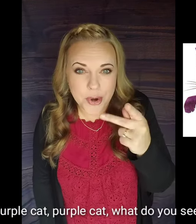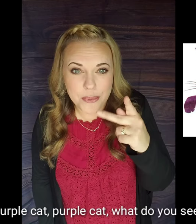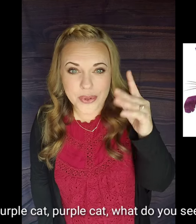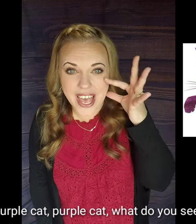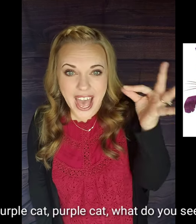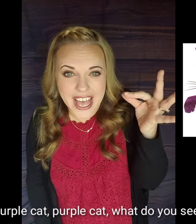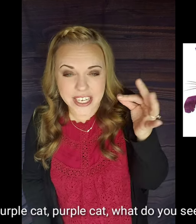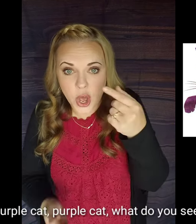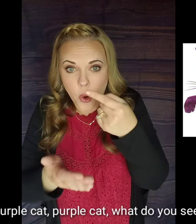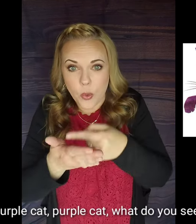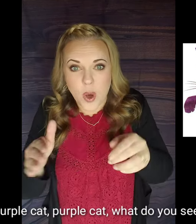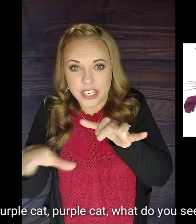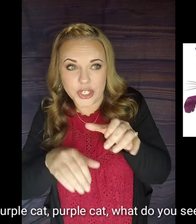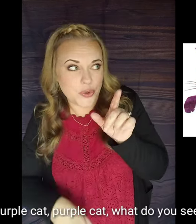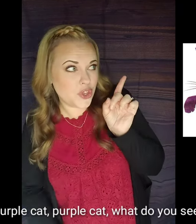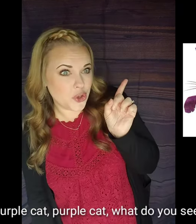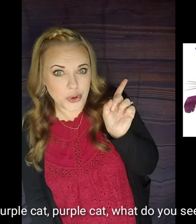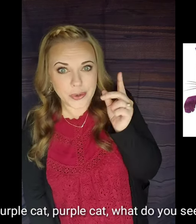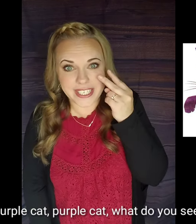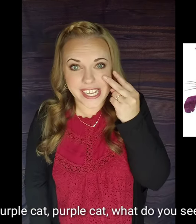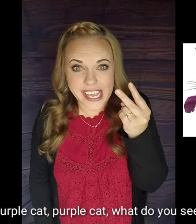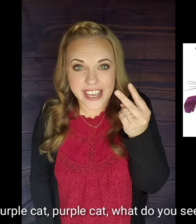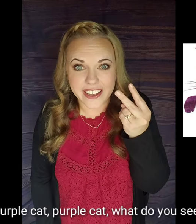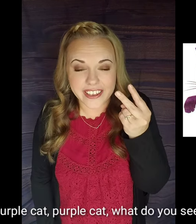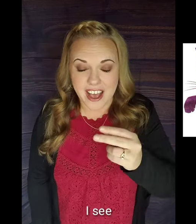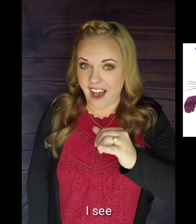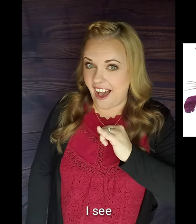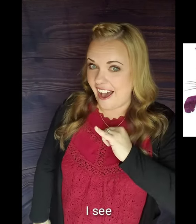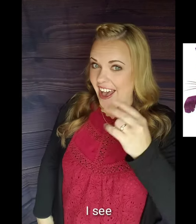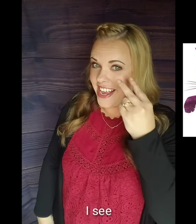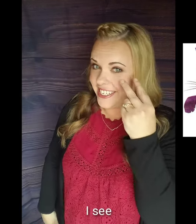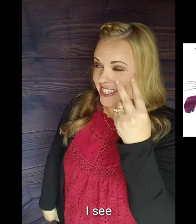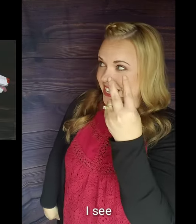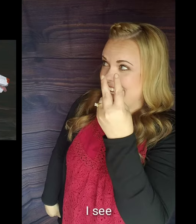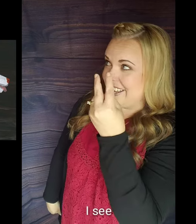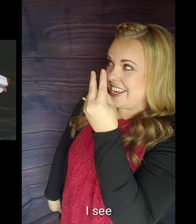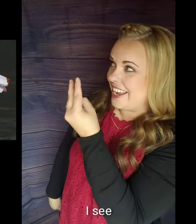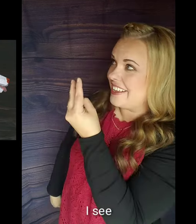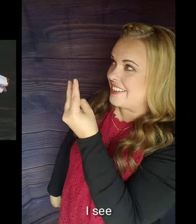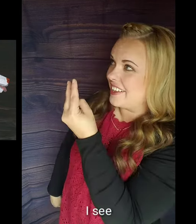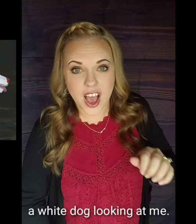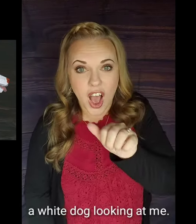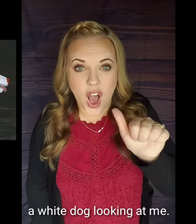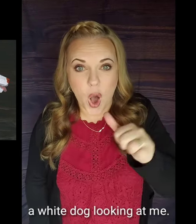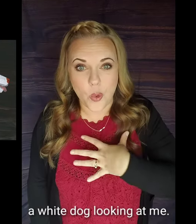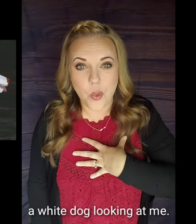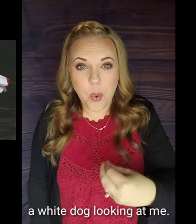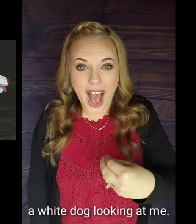Purple cat, what do you see? I see a